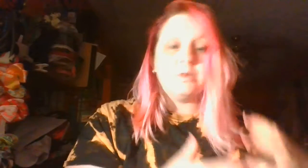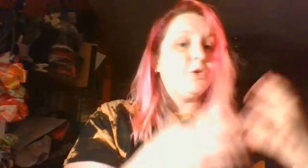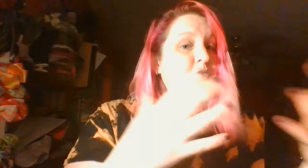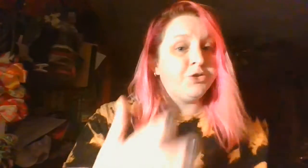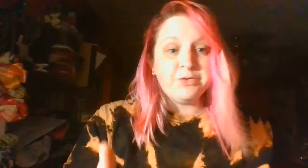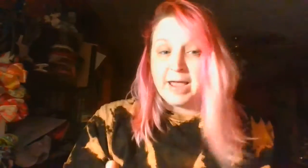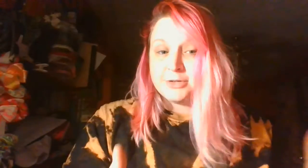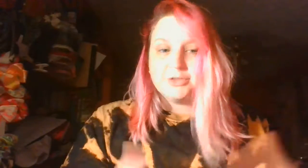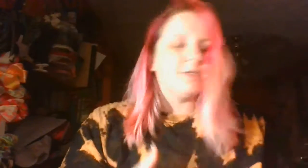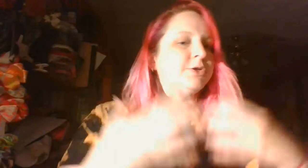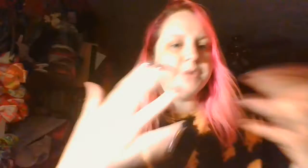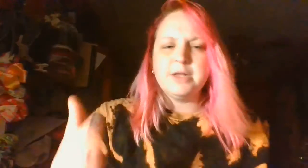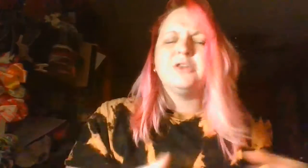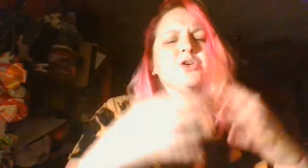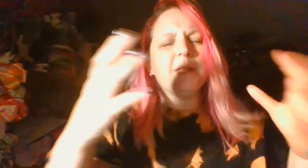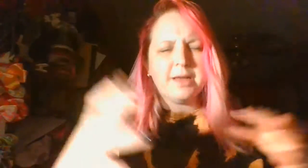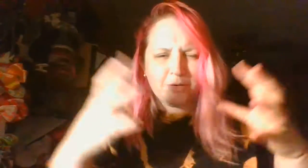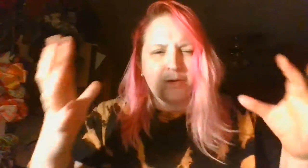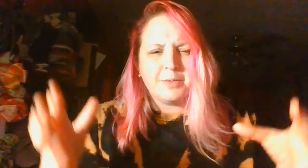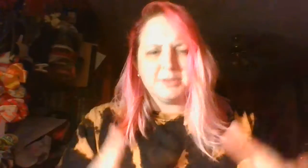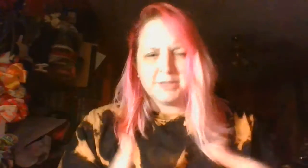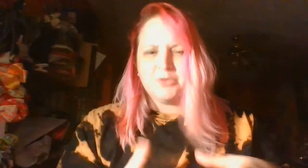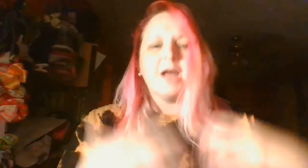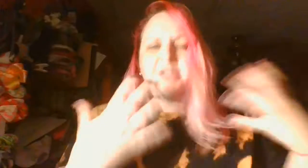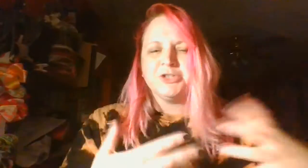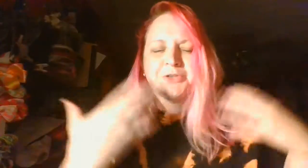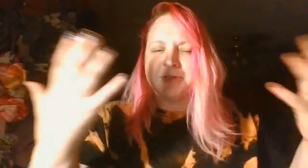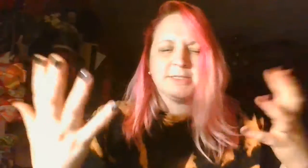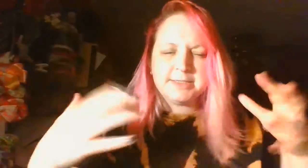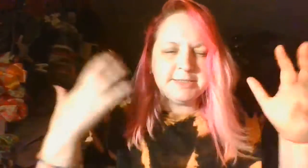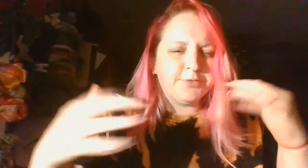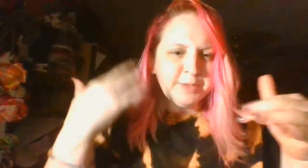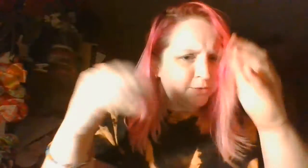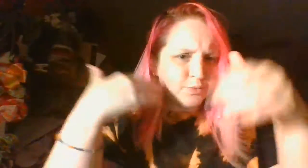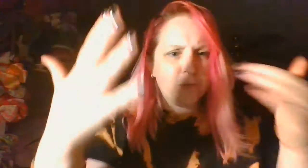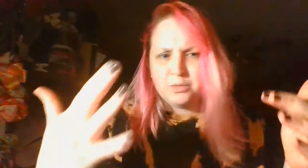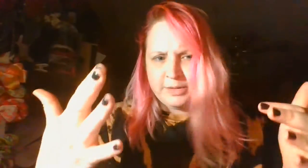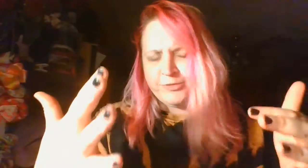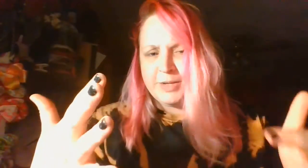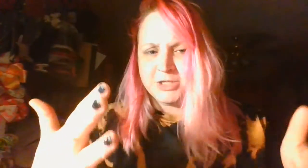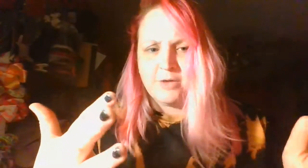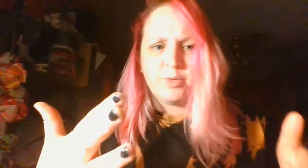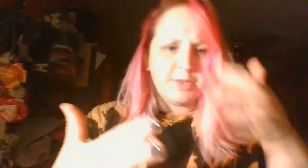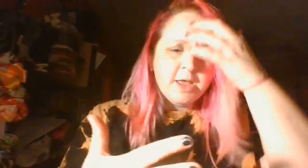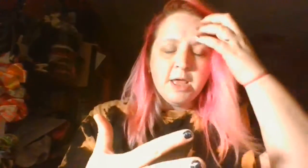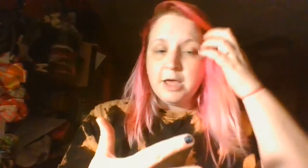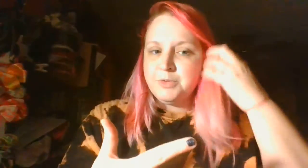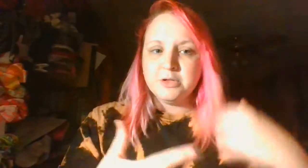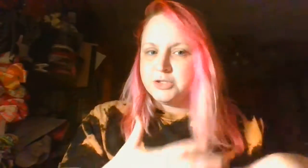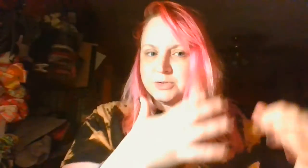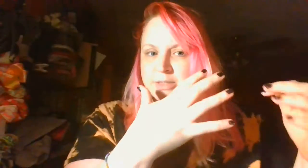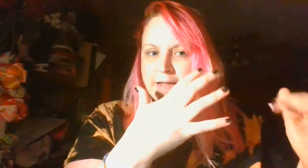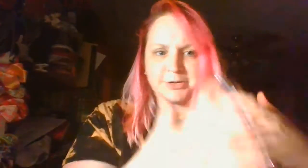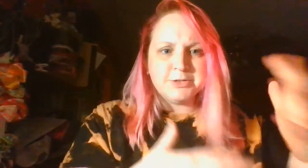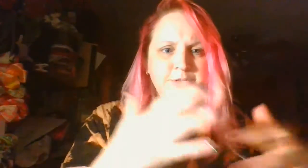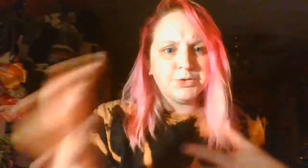You could choose actors and direct. There's so many other options under it. I just use those because it's easier for me to roll information off with. You could choose actors and